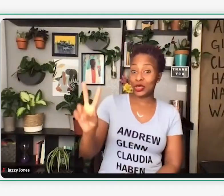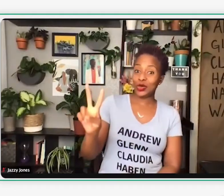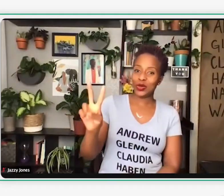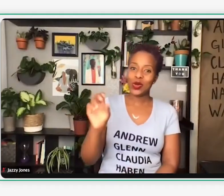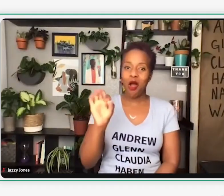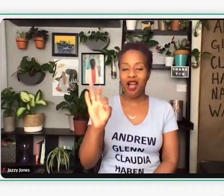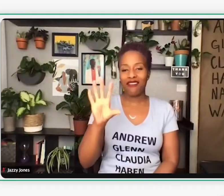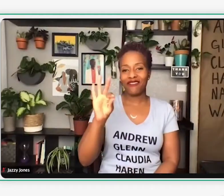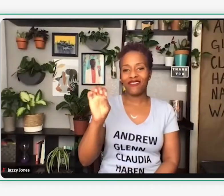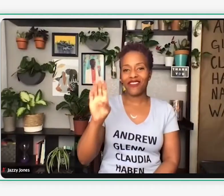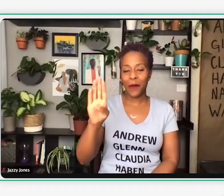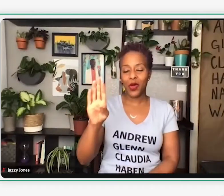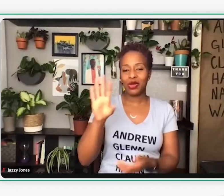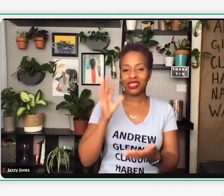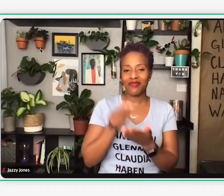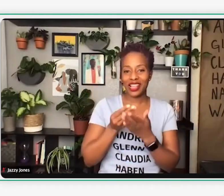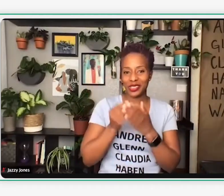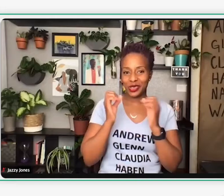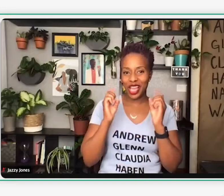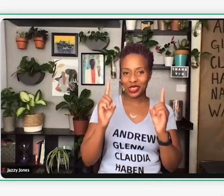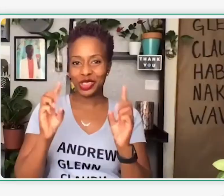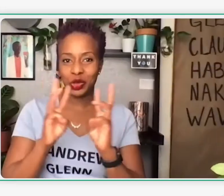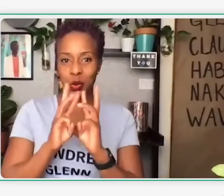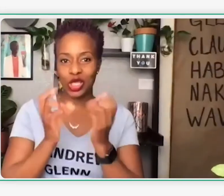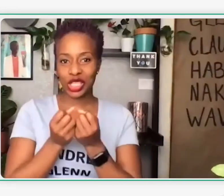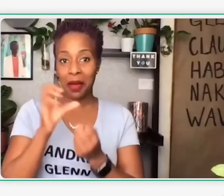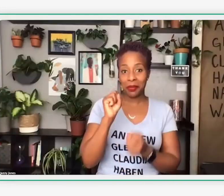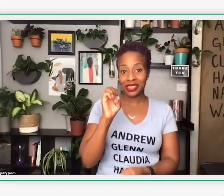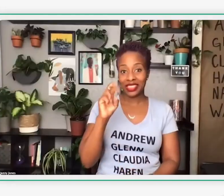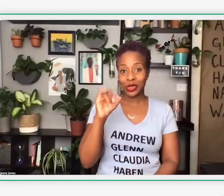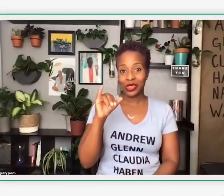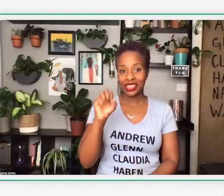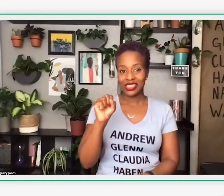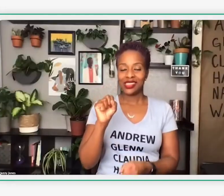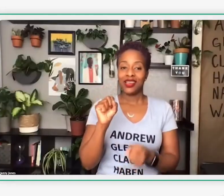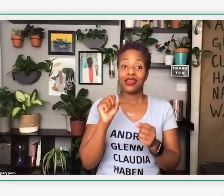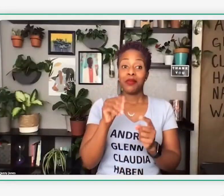Okay, well, welcome to week 2 of February financial